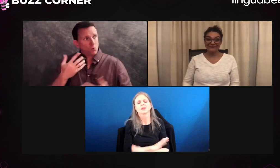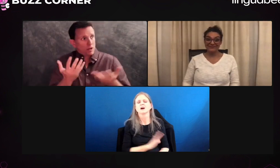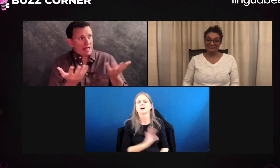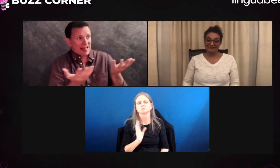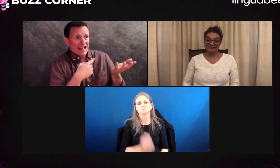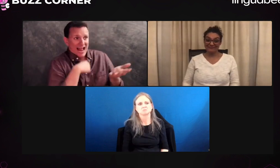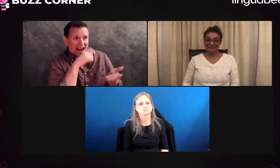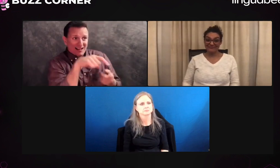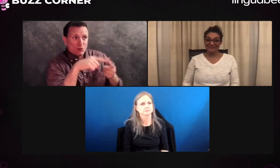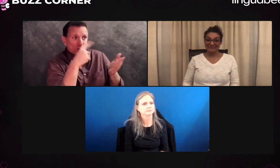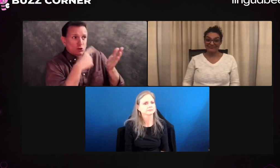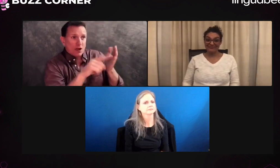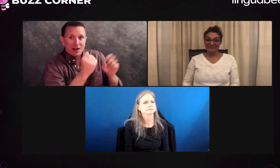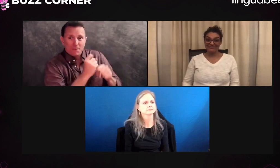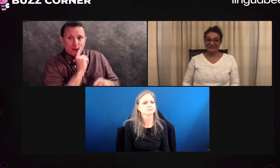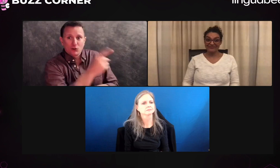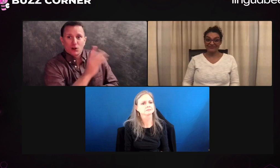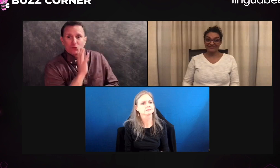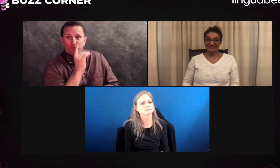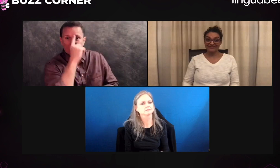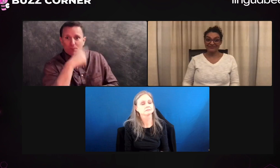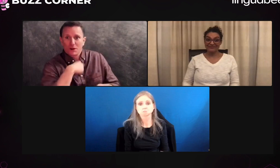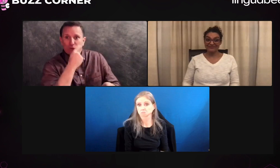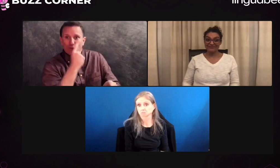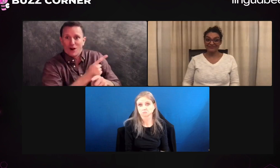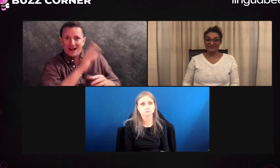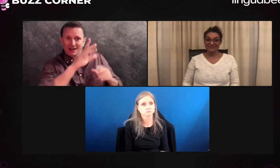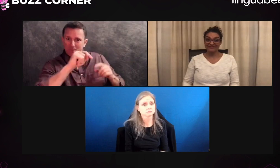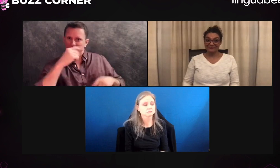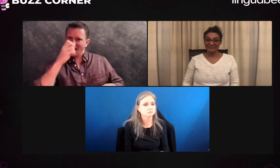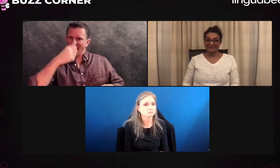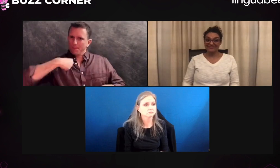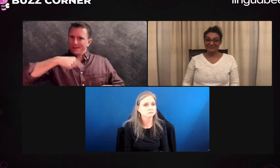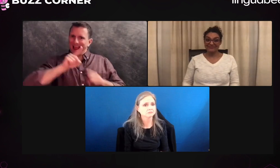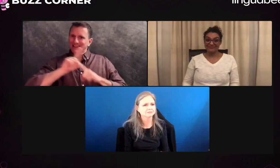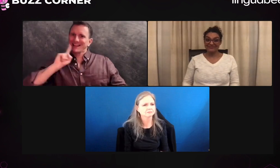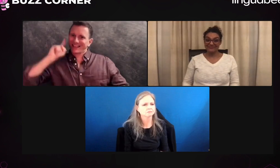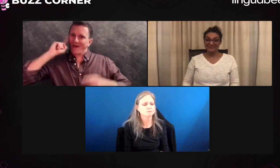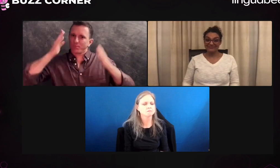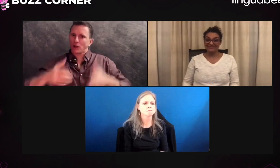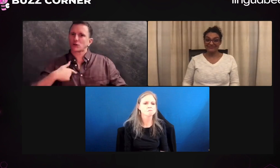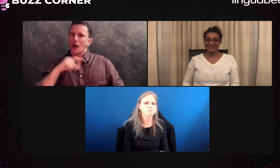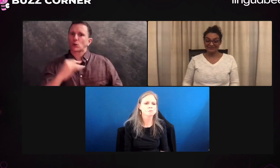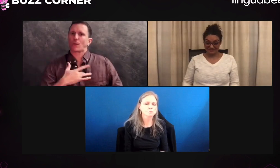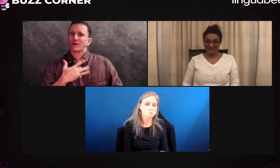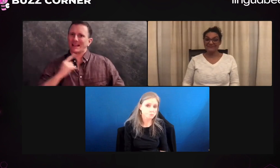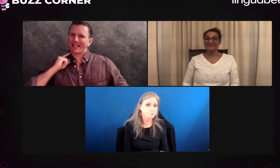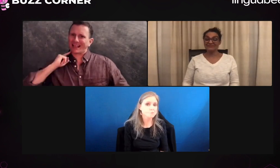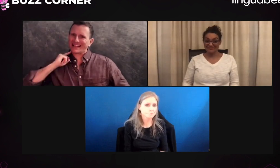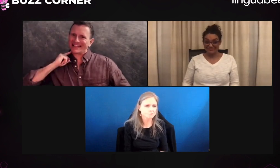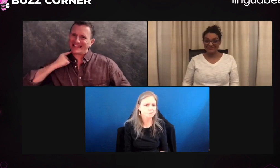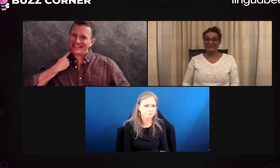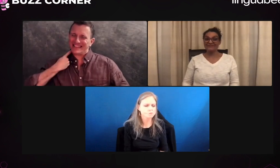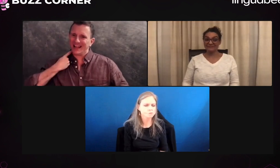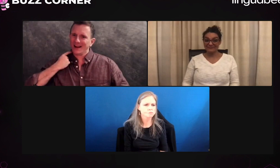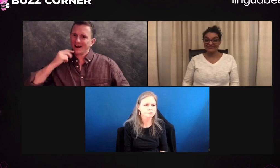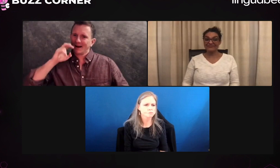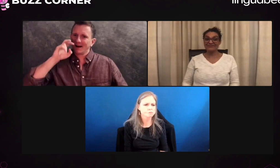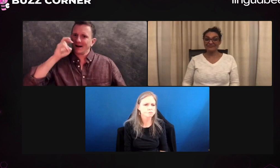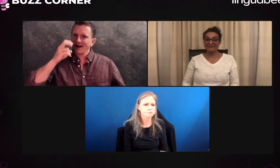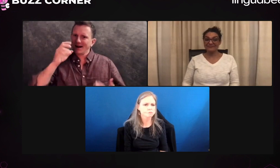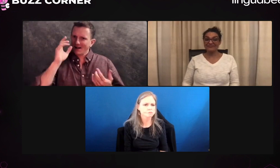mean you don't trust me? You don't trust my work? And I'm saying, well, I want to make sure that the work is correct. And me as the deaf